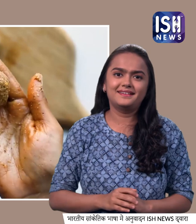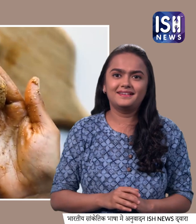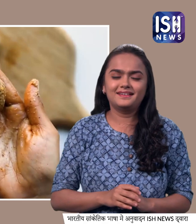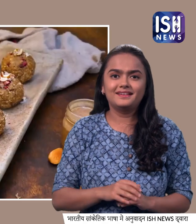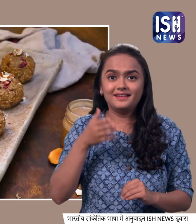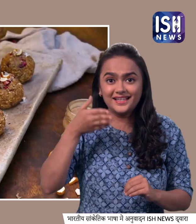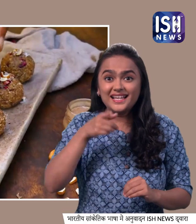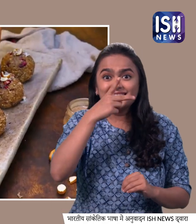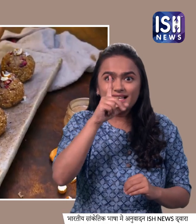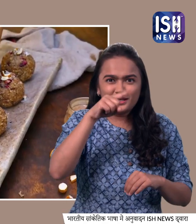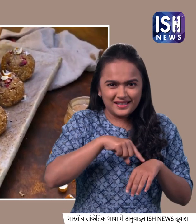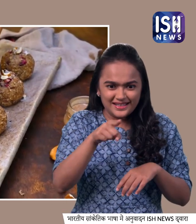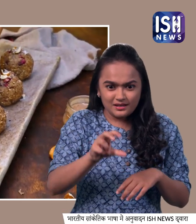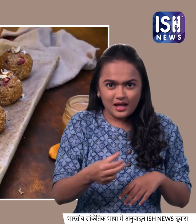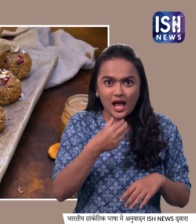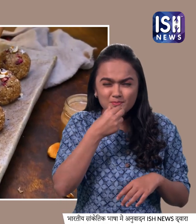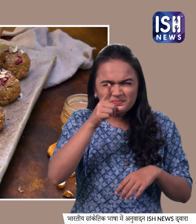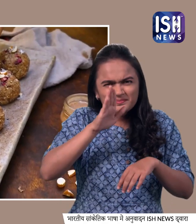If you taste it once